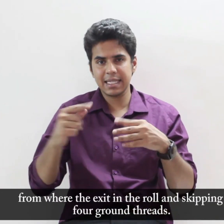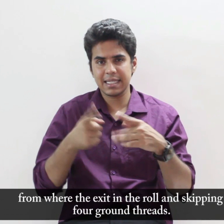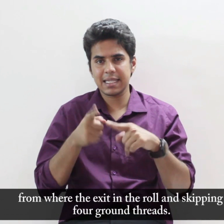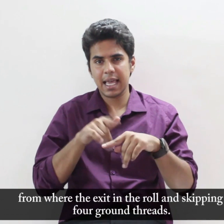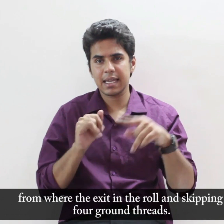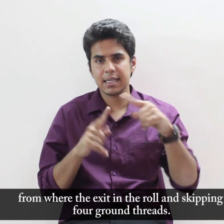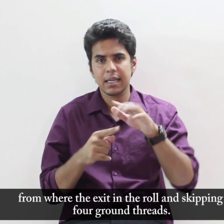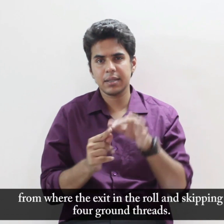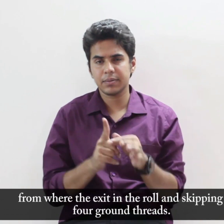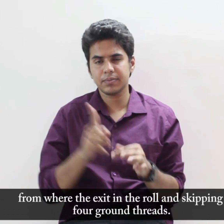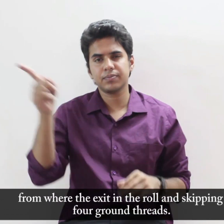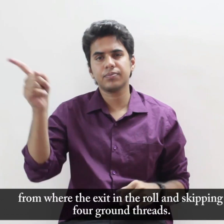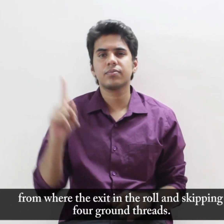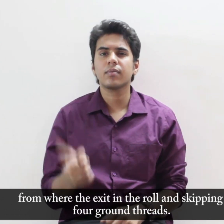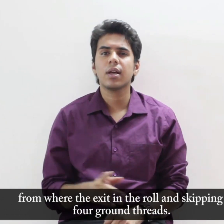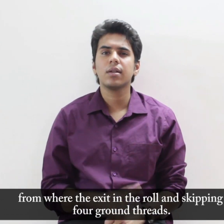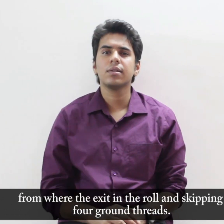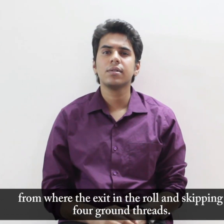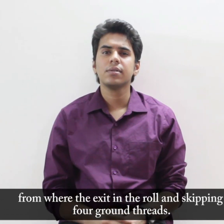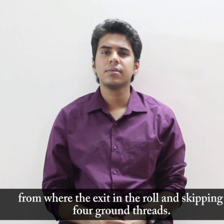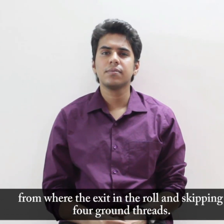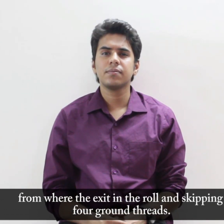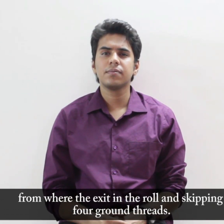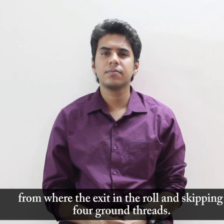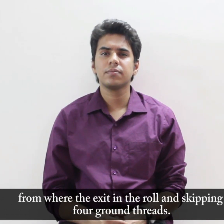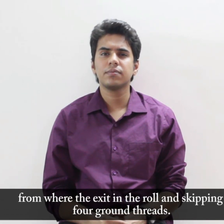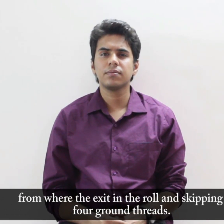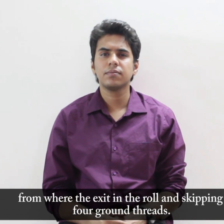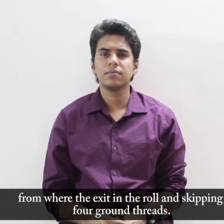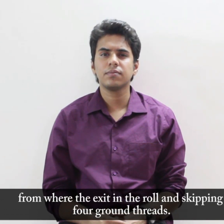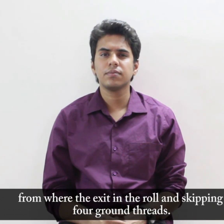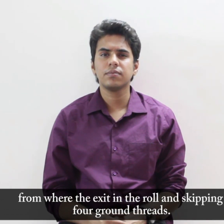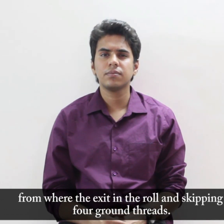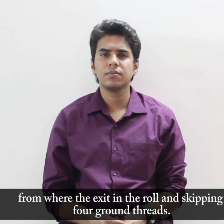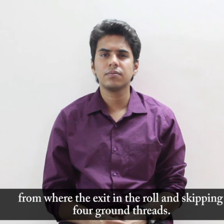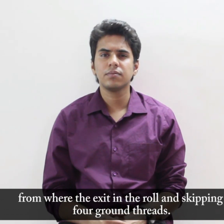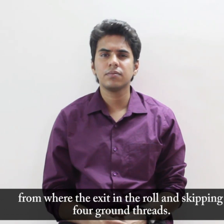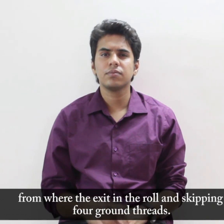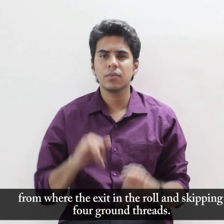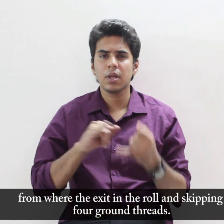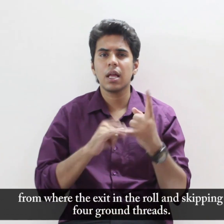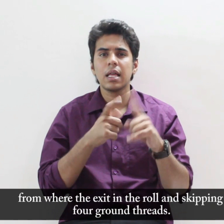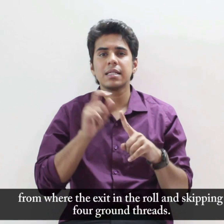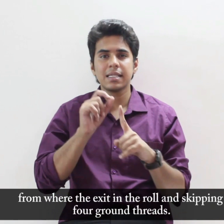From where the exit in the roll and skipping 4 ground threads.